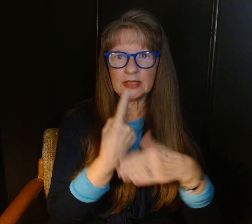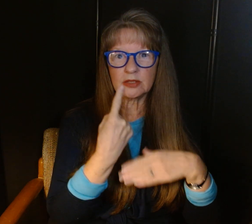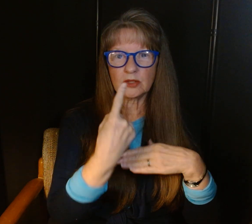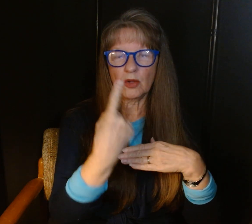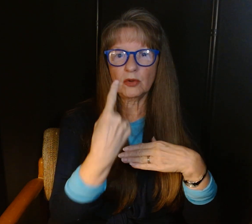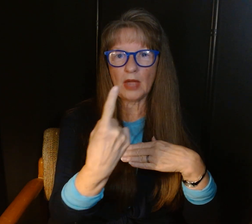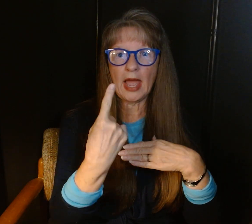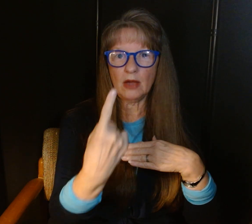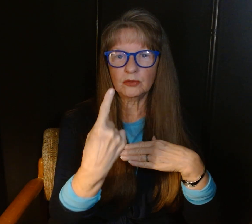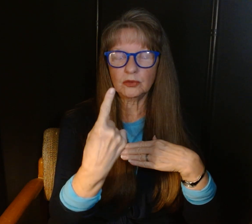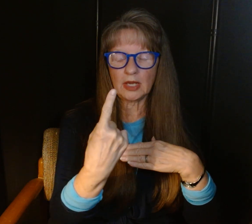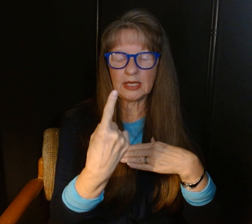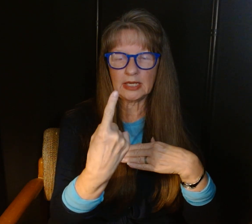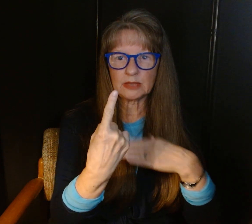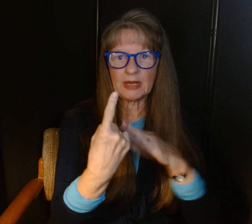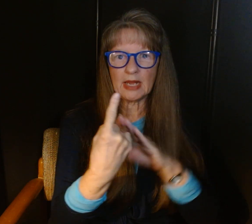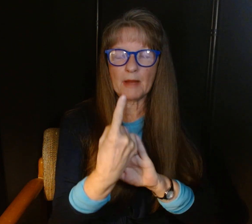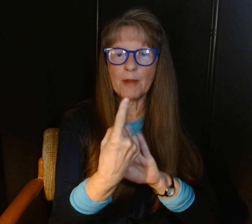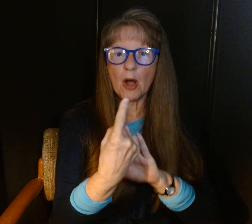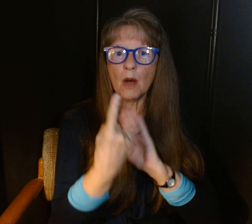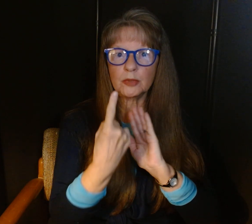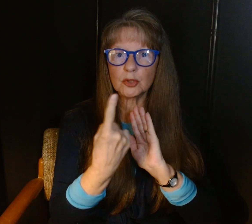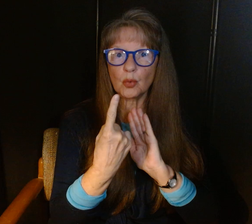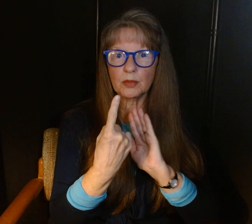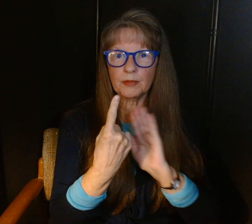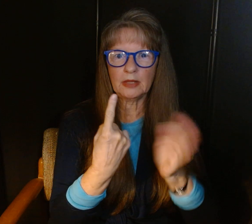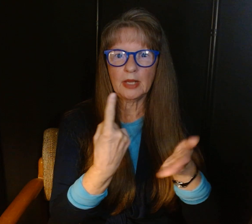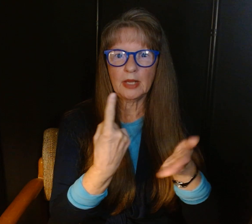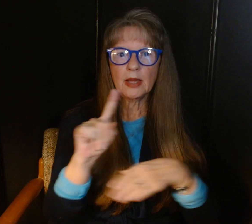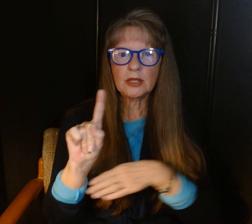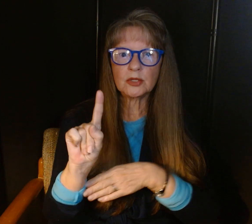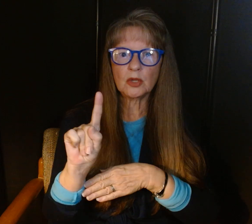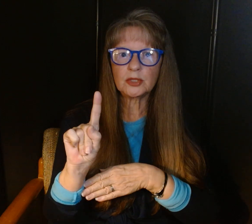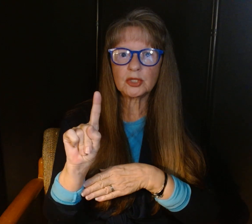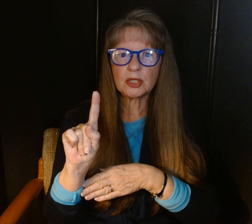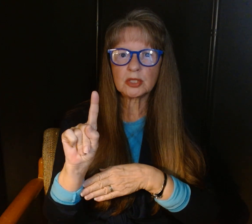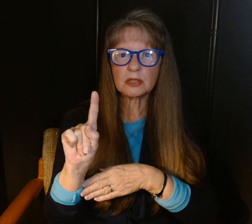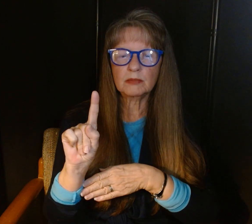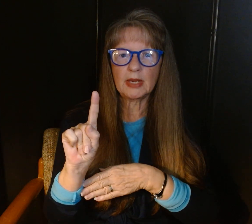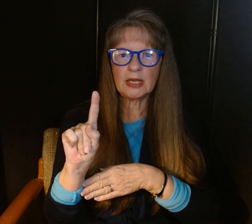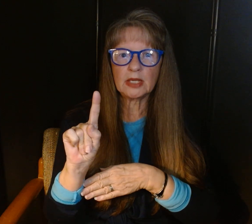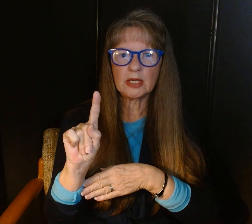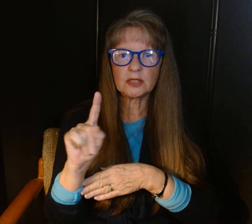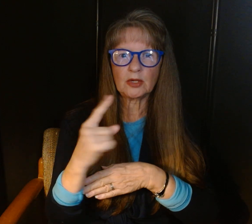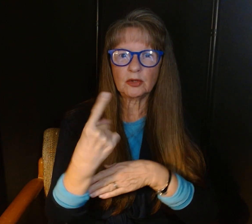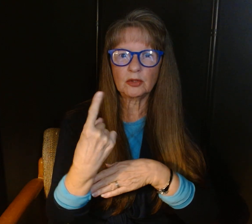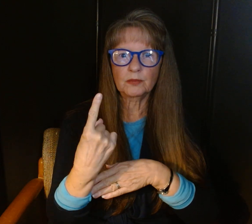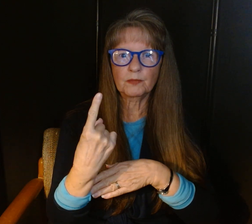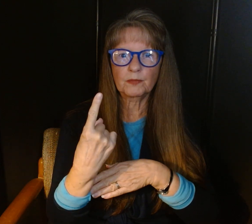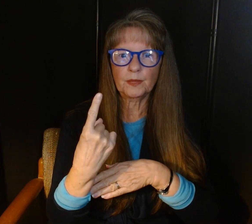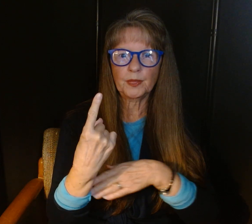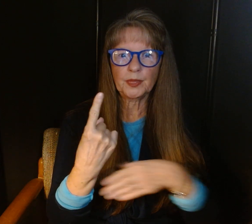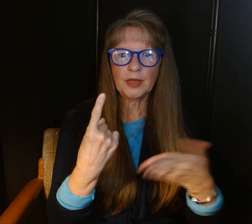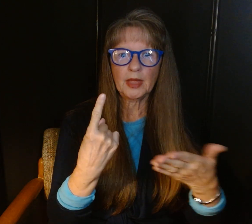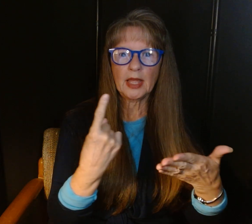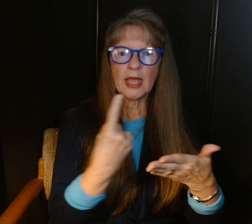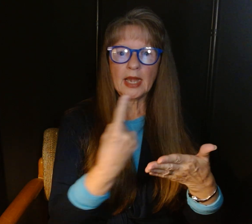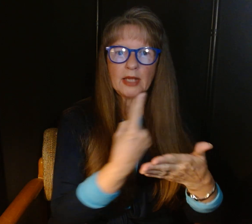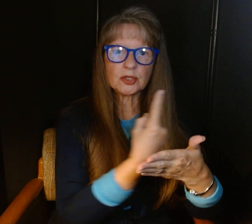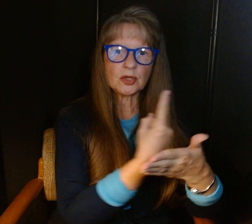is out against me and my palm is toward me. And so it's just my index finger. And I start